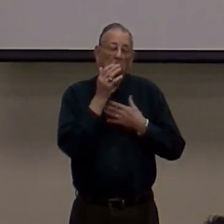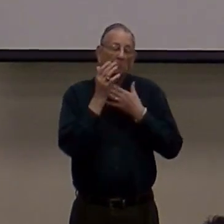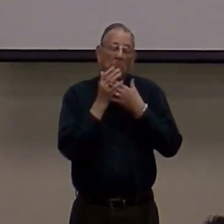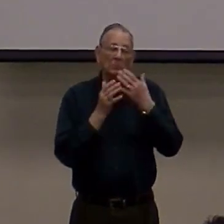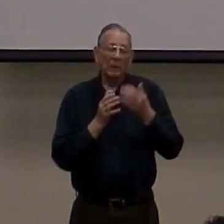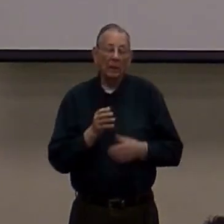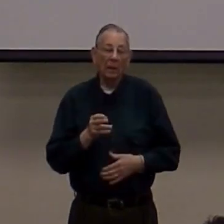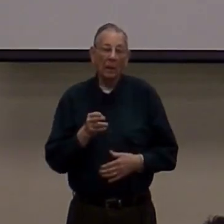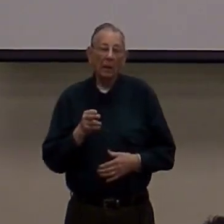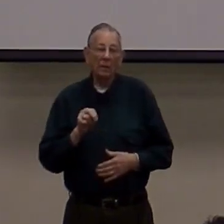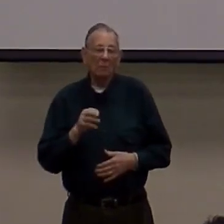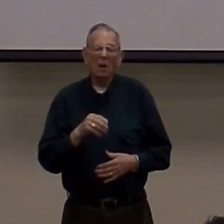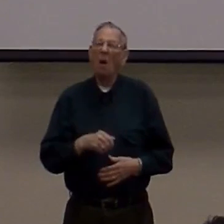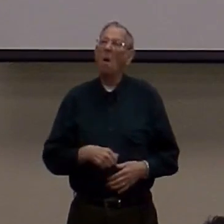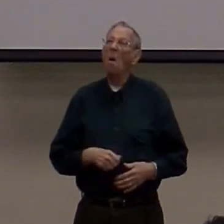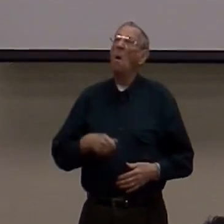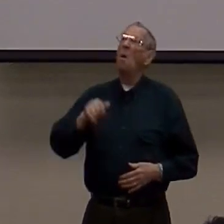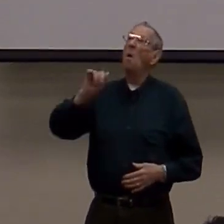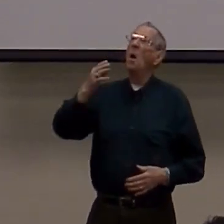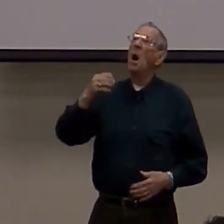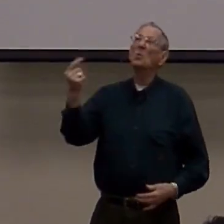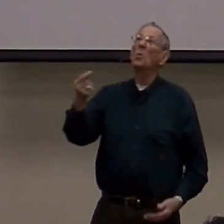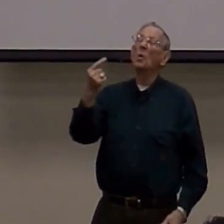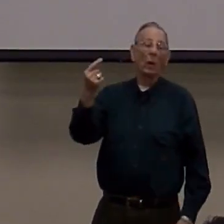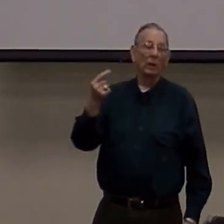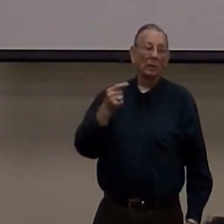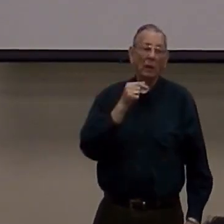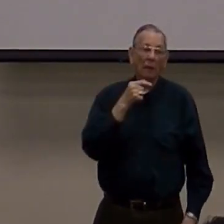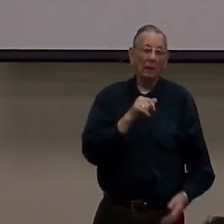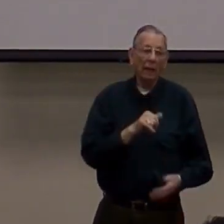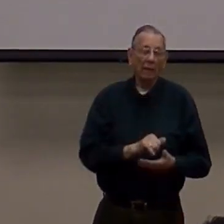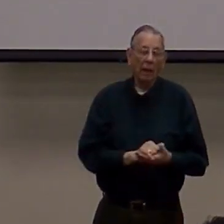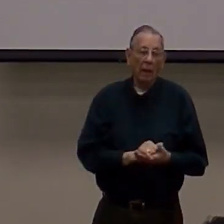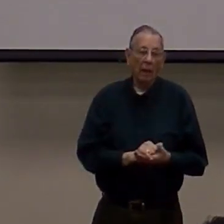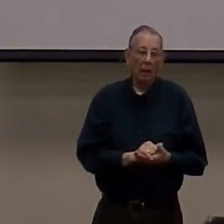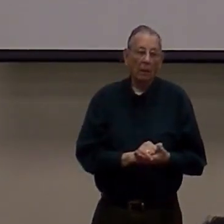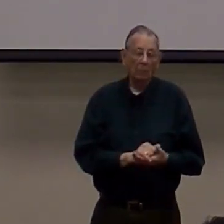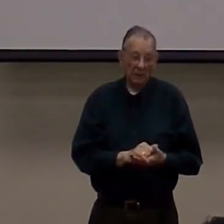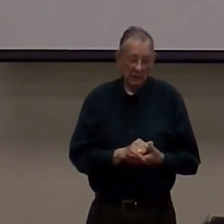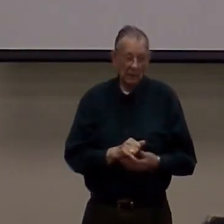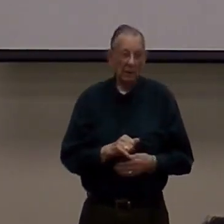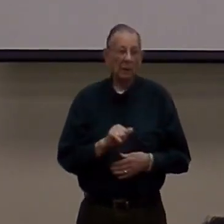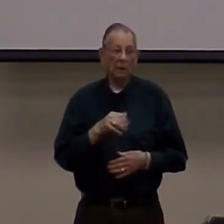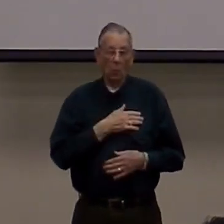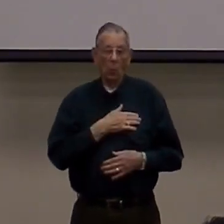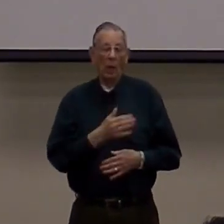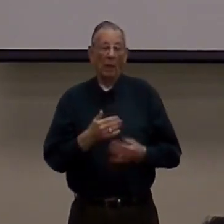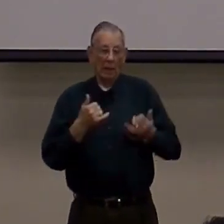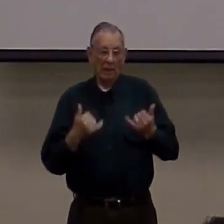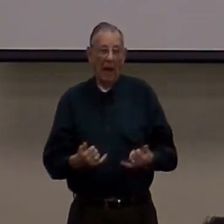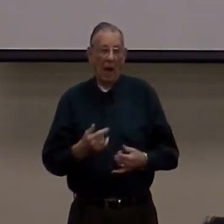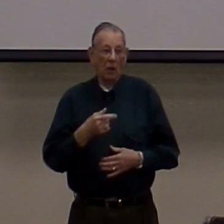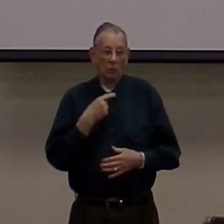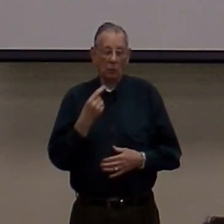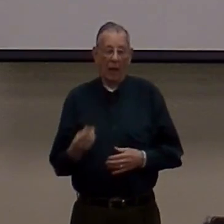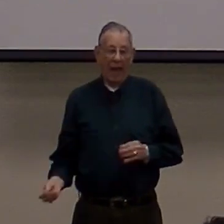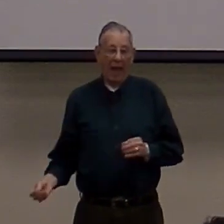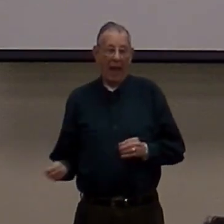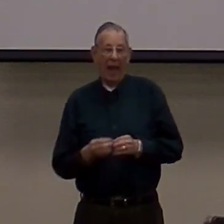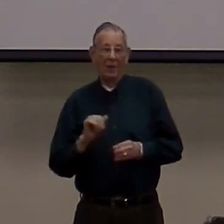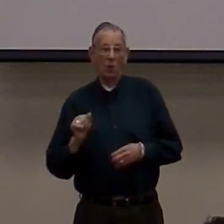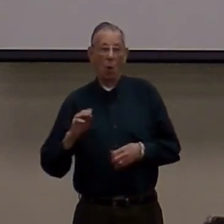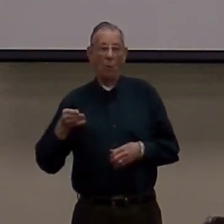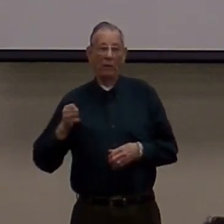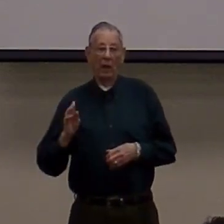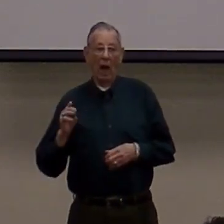misunderstand here, he's not saying, oh, Jehovah God's the only God. That's not what he's saying. But he is willing at this point to add Jehovah